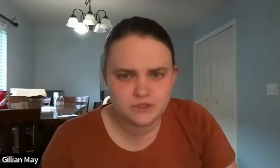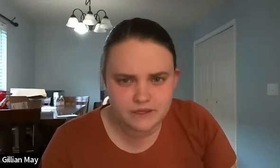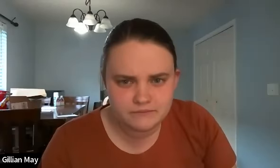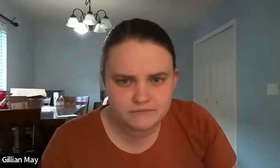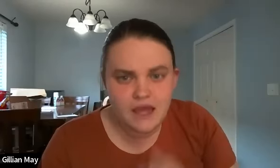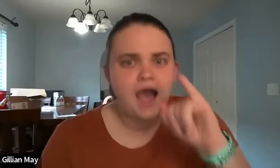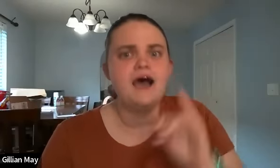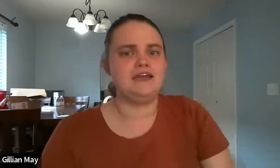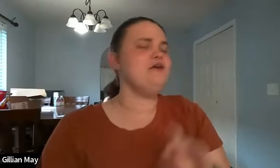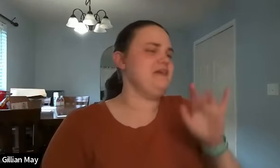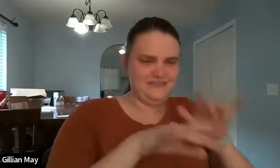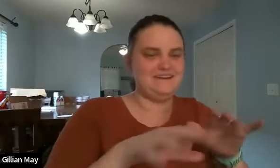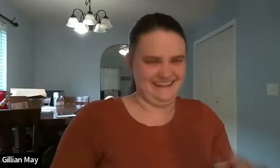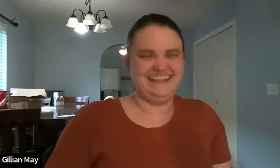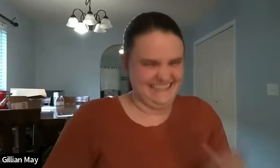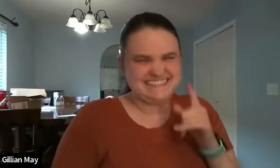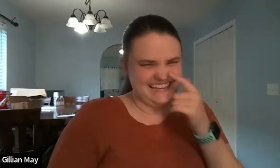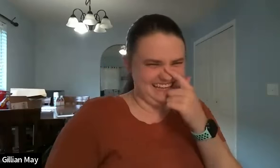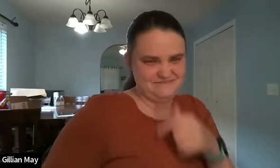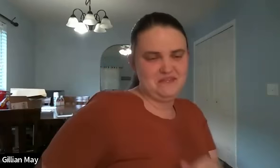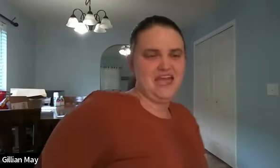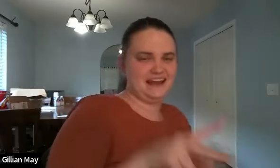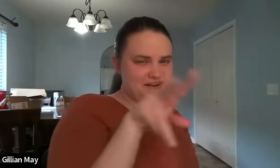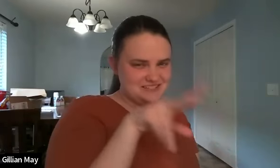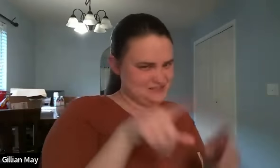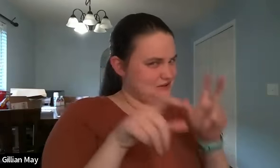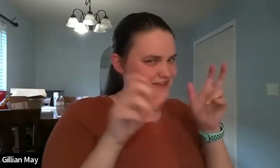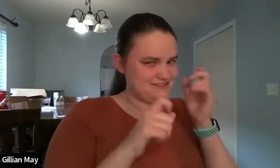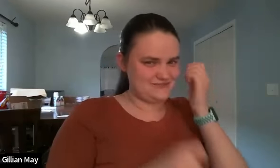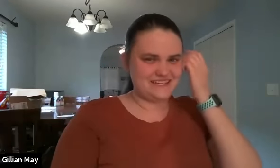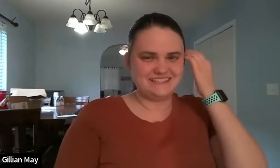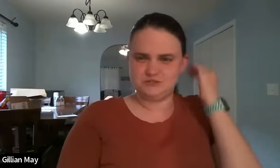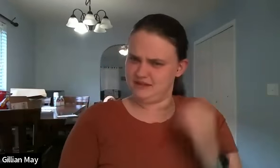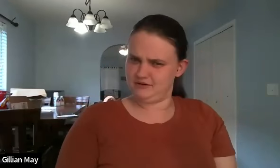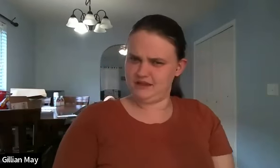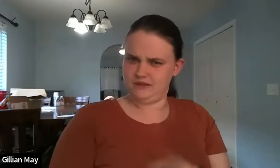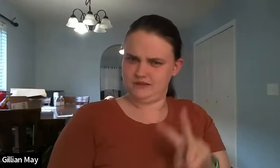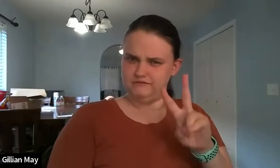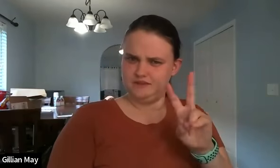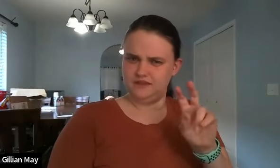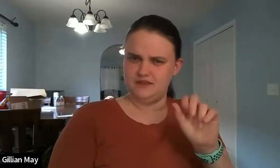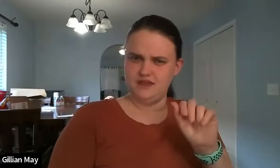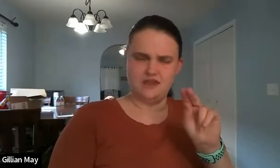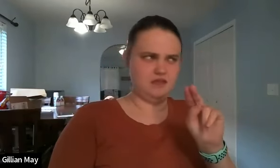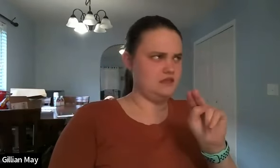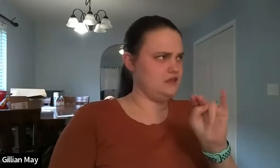went, okay, there it is. And I also saw like y'all's faces. You were like, okay, wait,